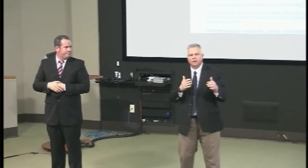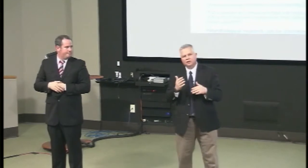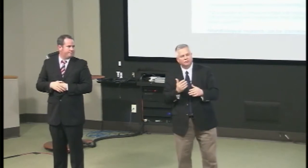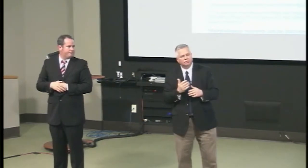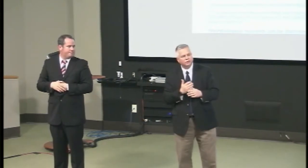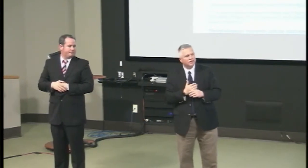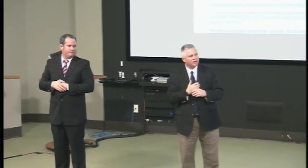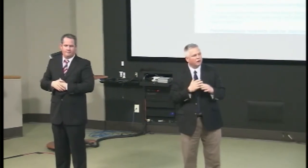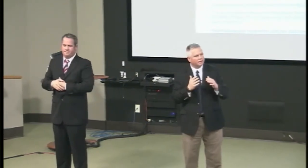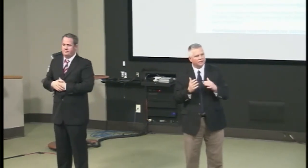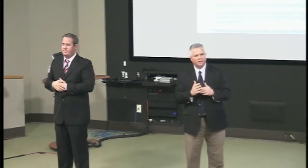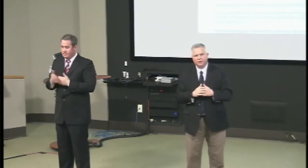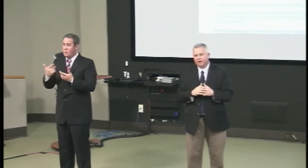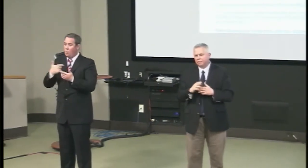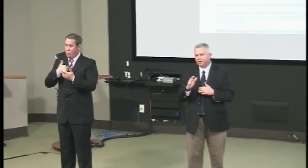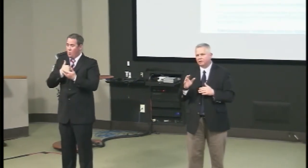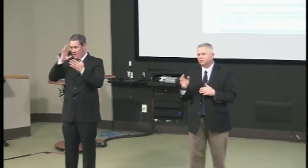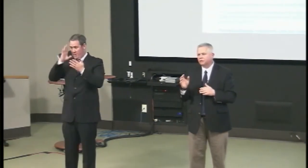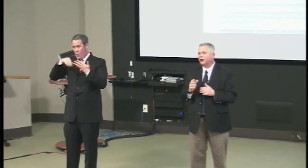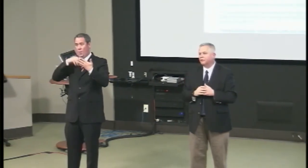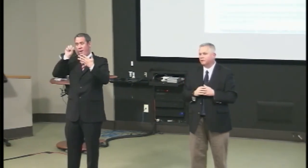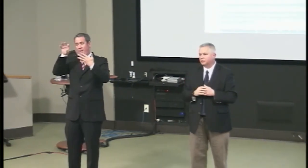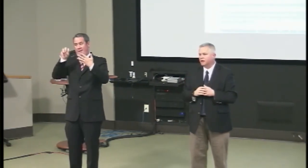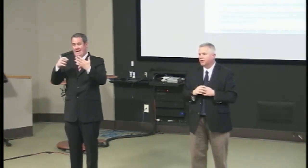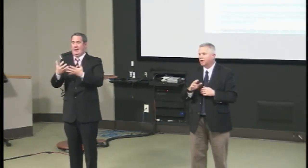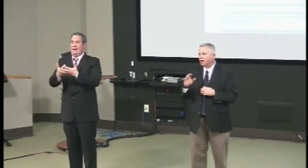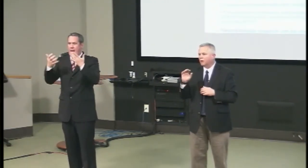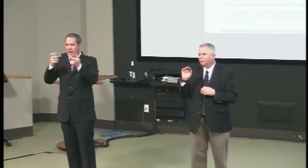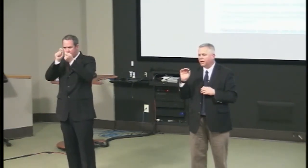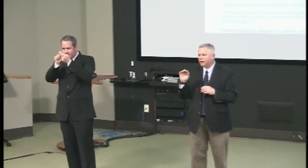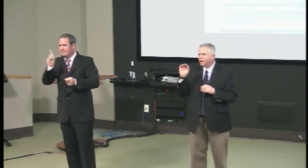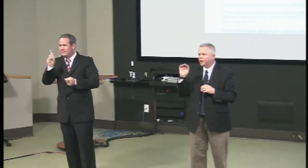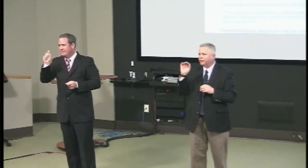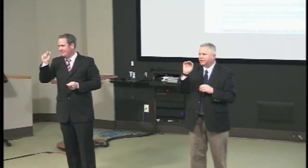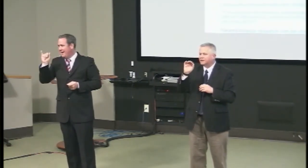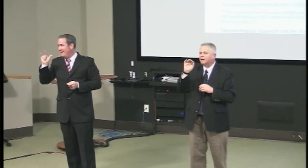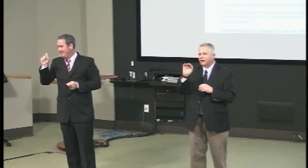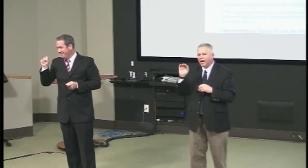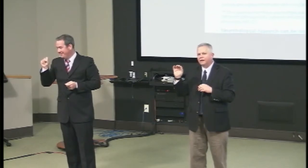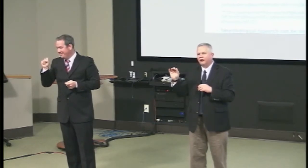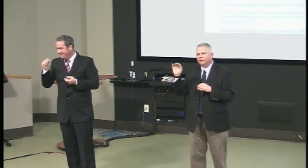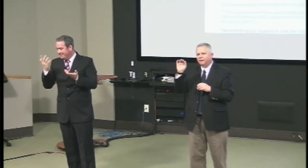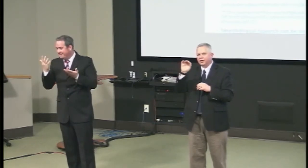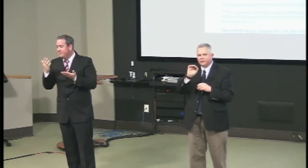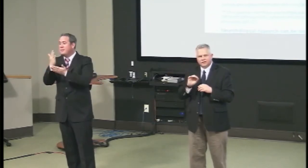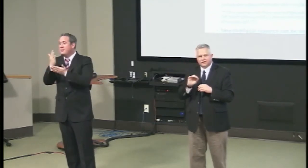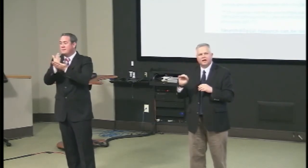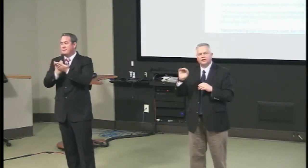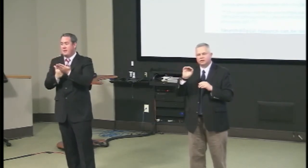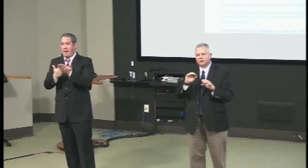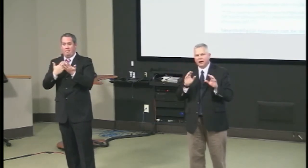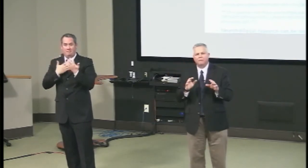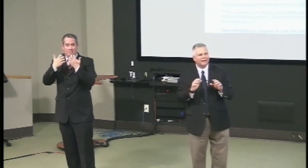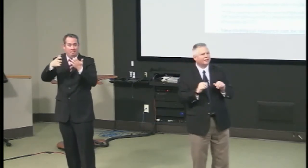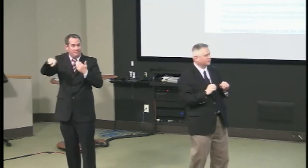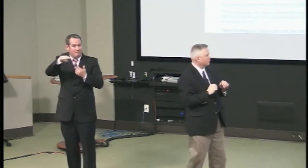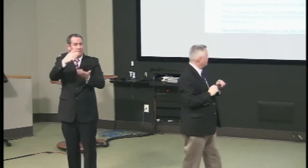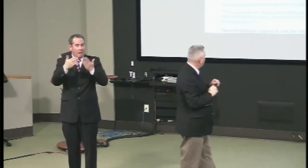some interest in the audience. It may be closer to others. But there is a lot of discussion